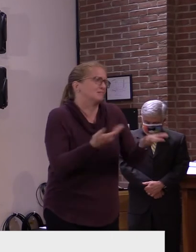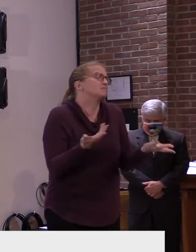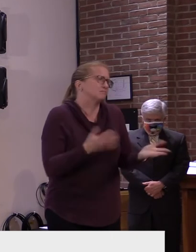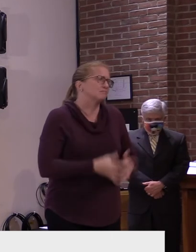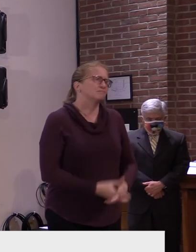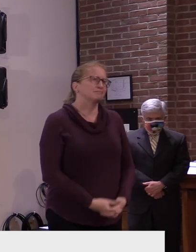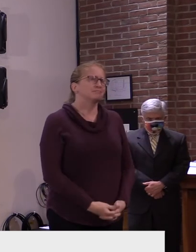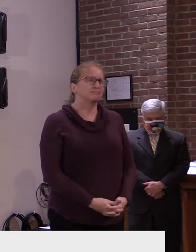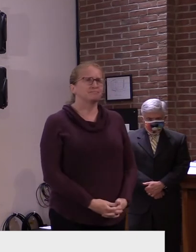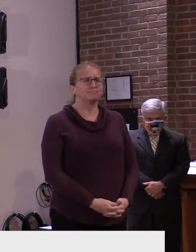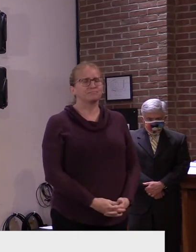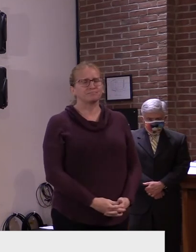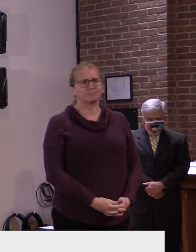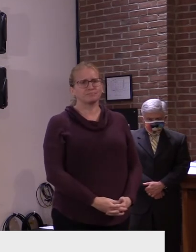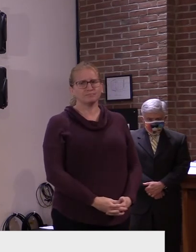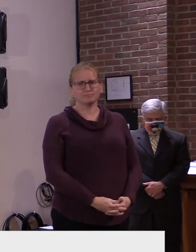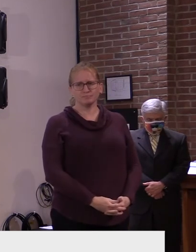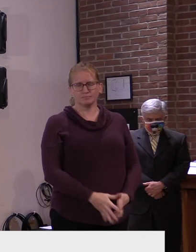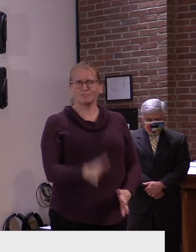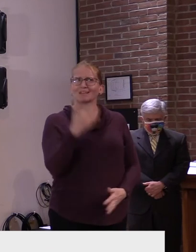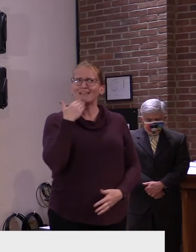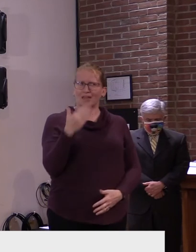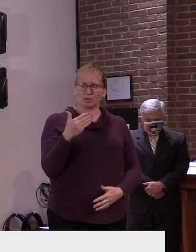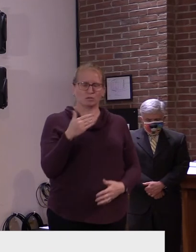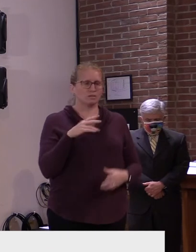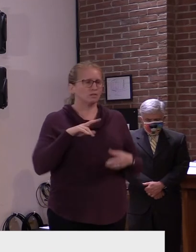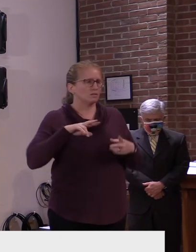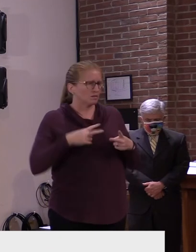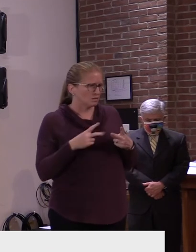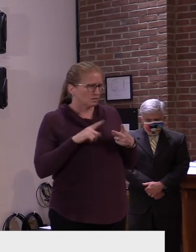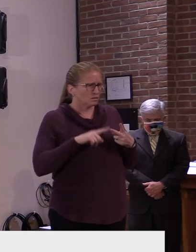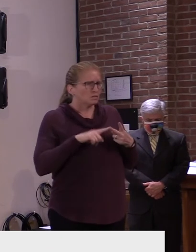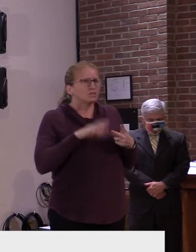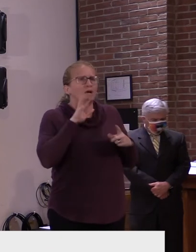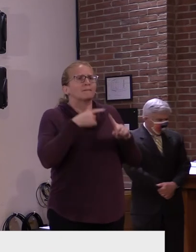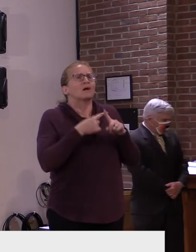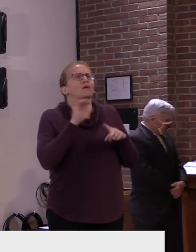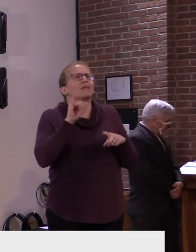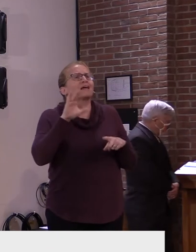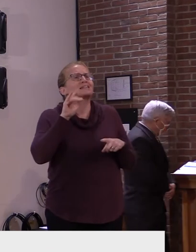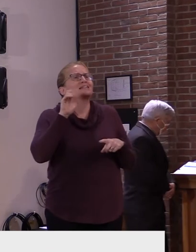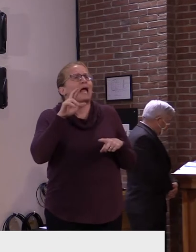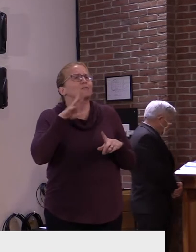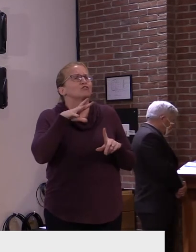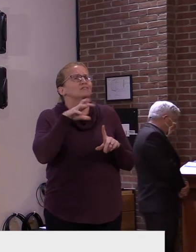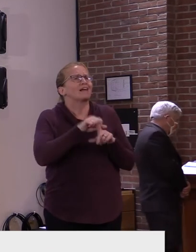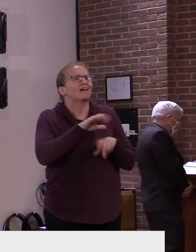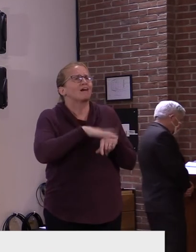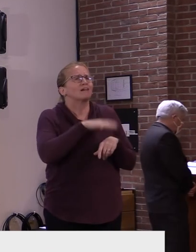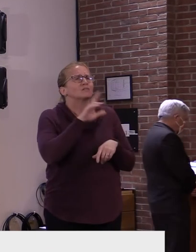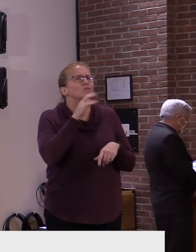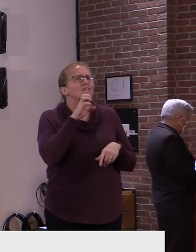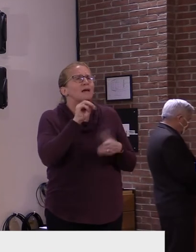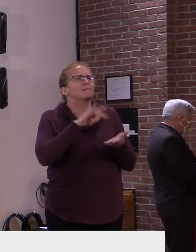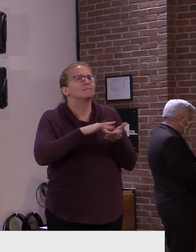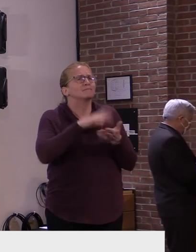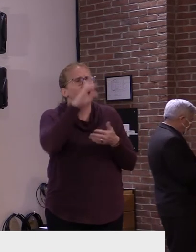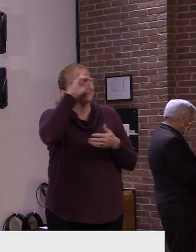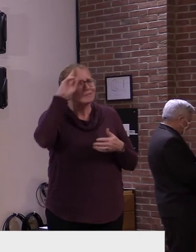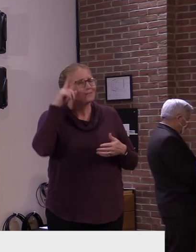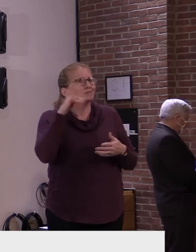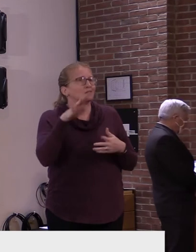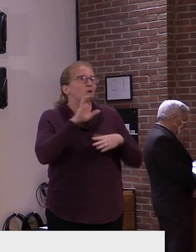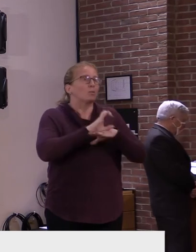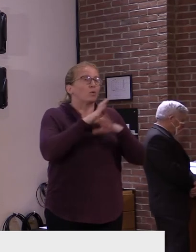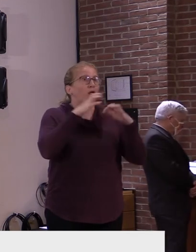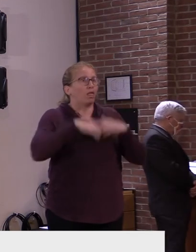thank you and quickly in regards to the cyber attack at uvm um i'm under the understanding uh